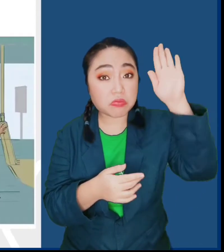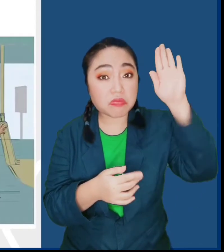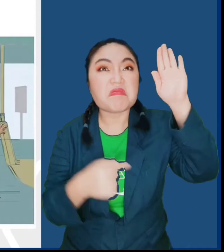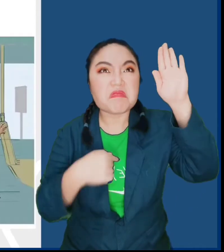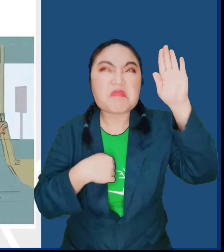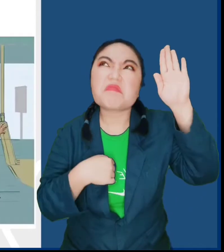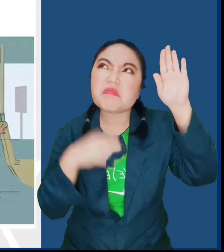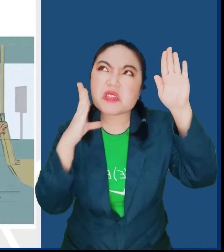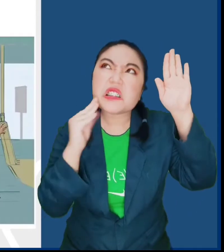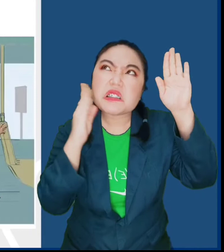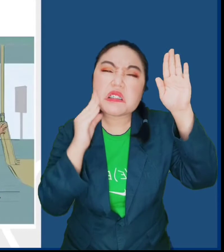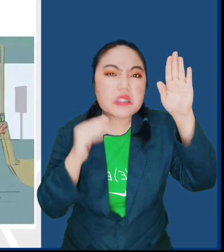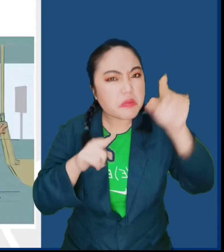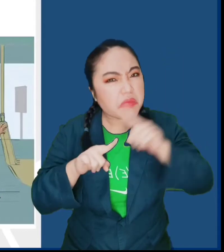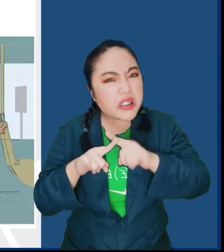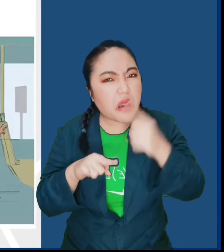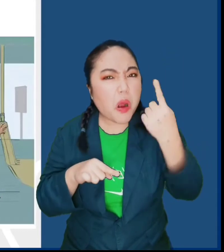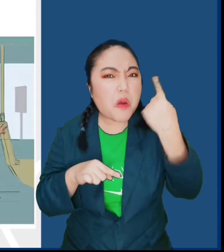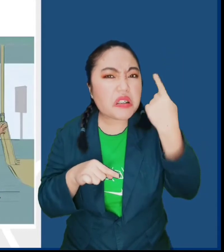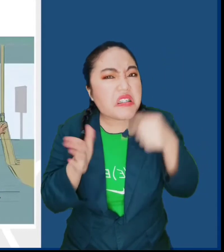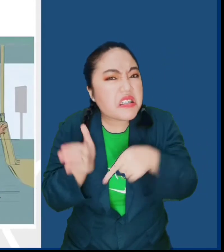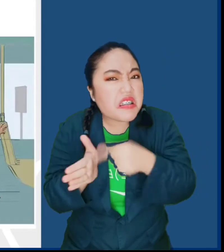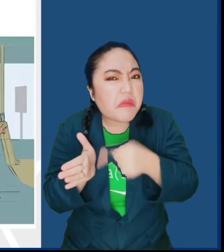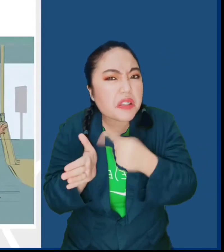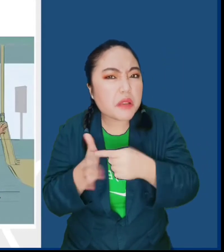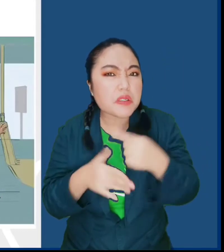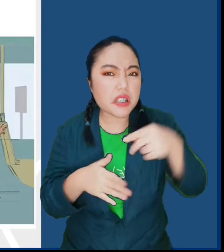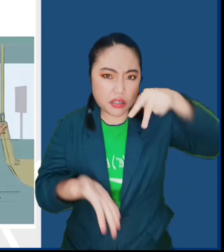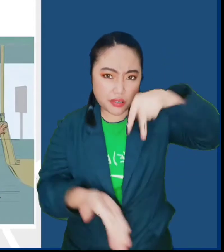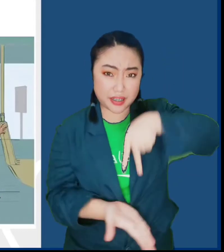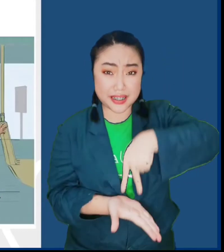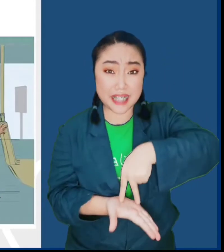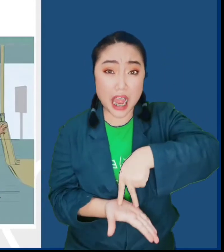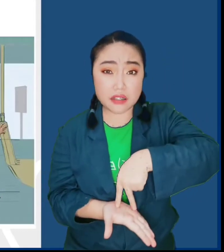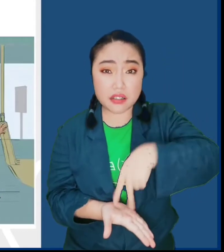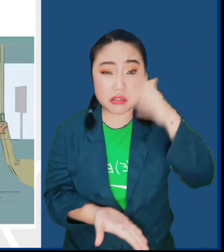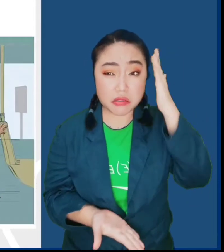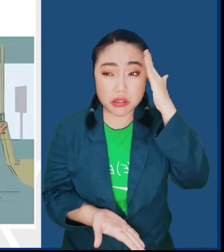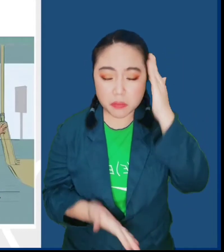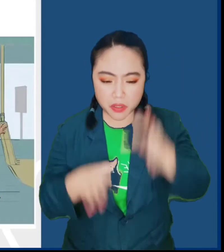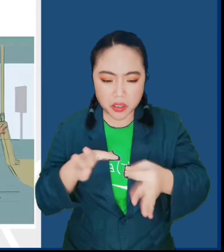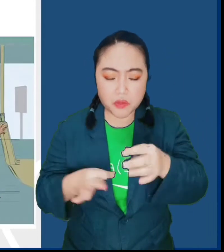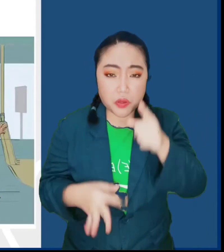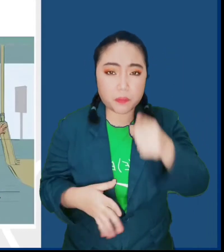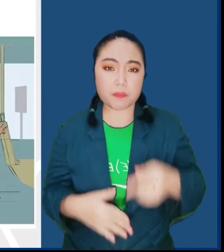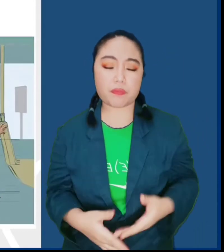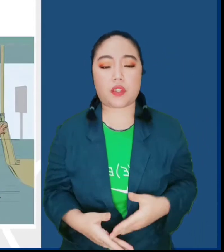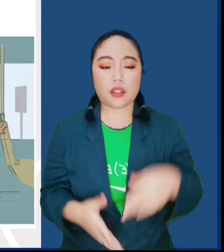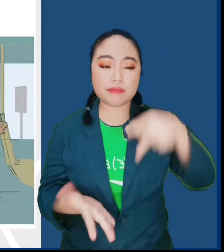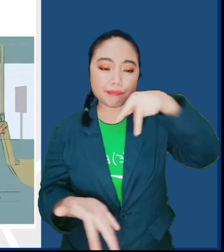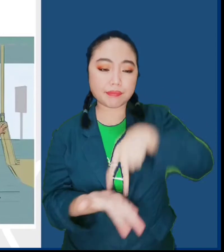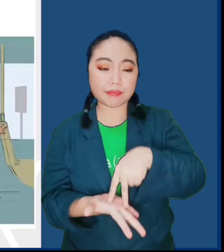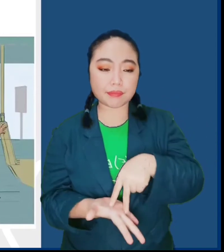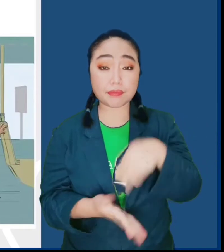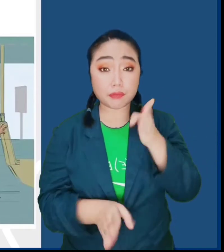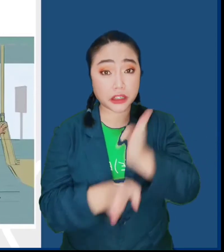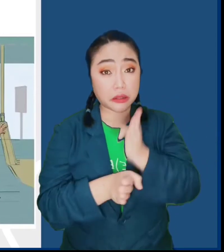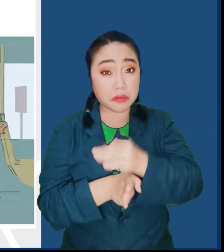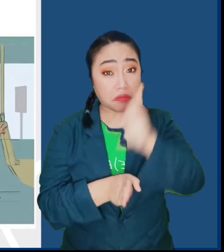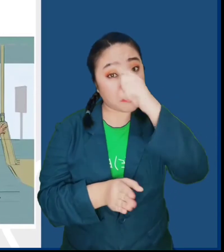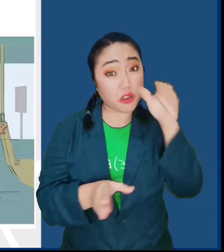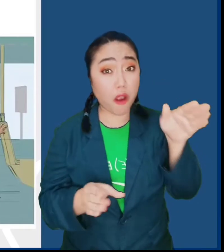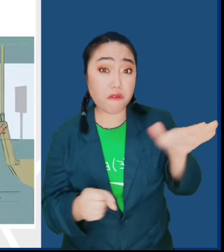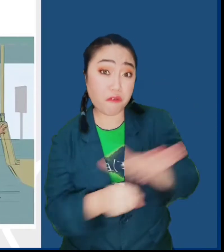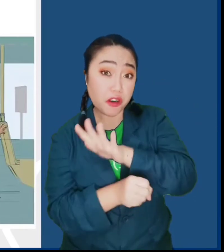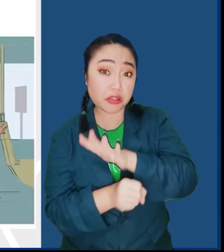I've experienced it already, but sometimes I stand on the bus. I stand like this on the bus. If the bus